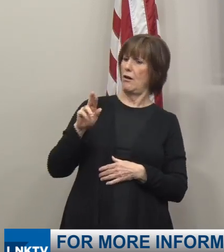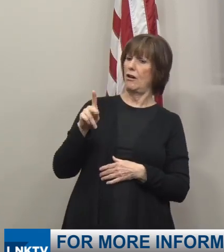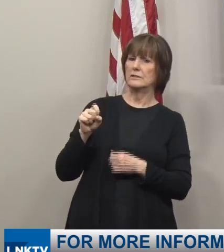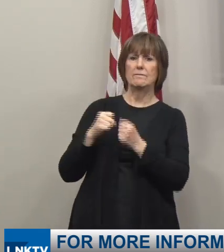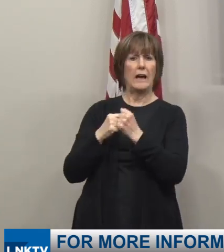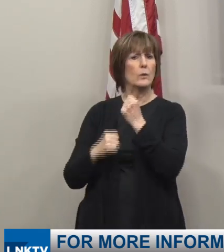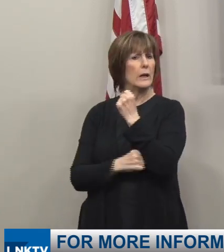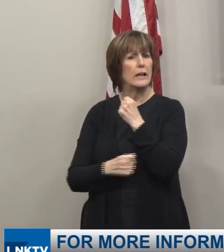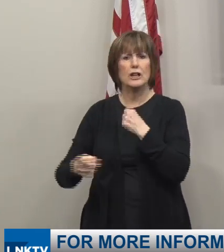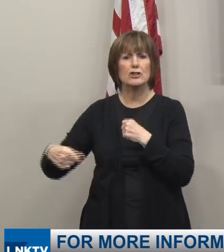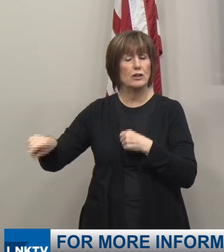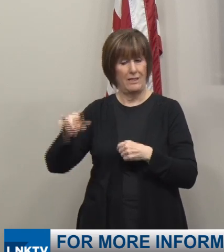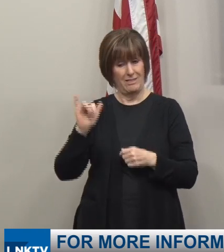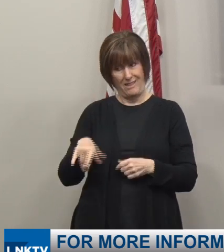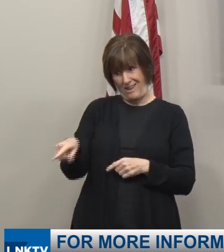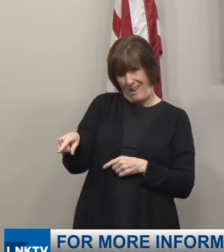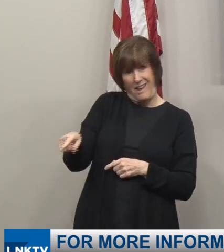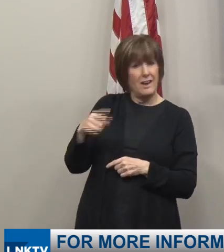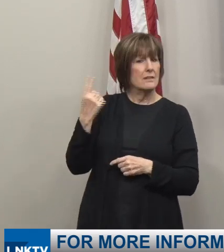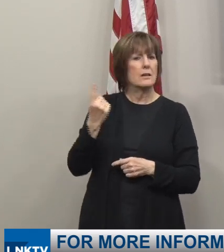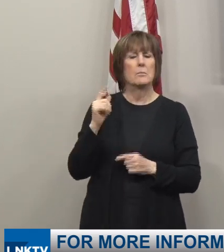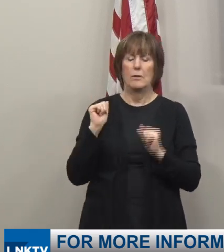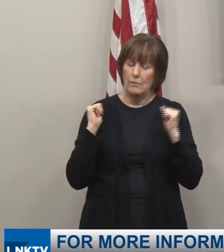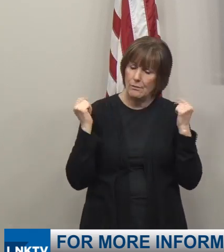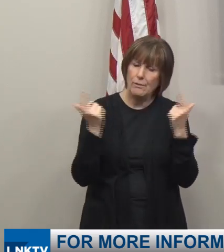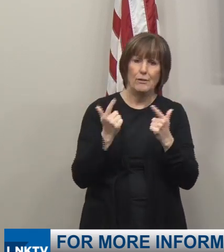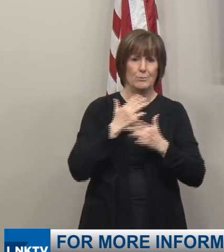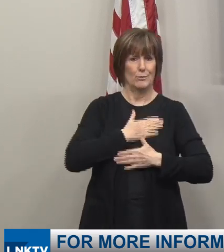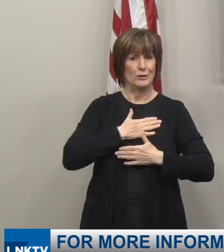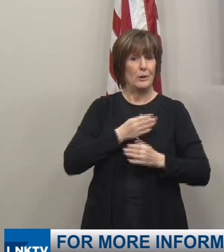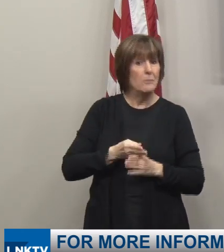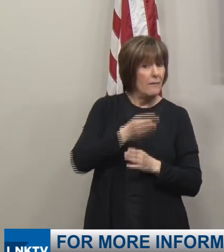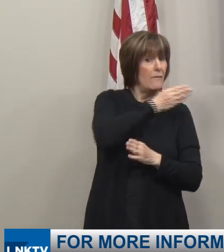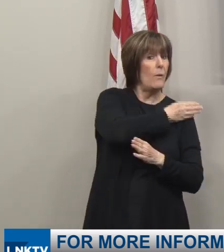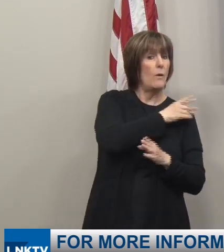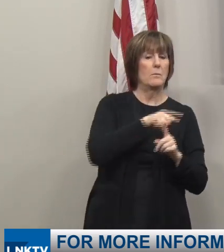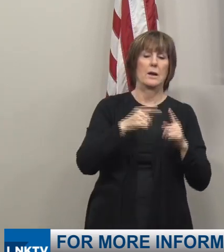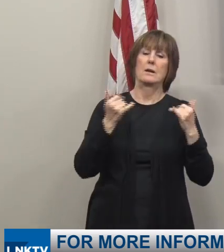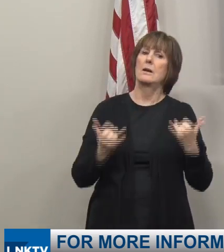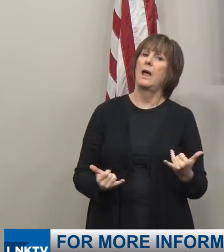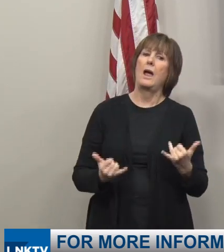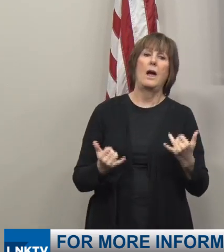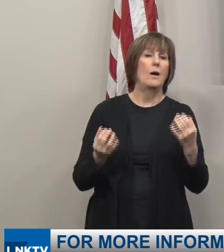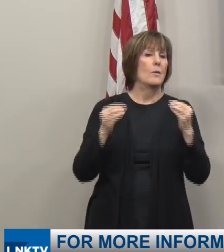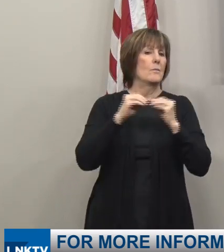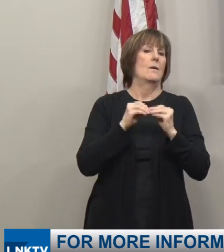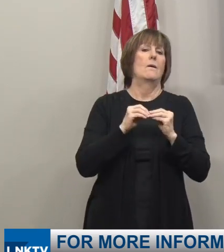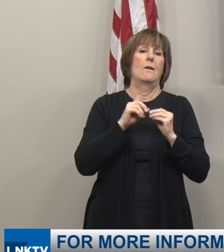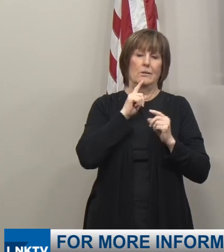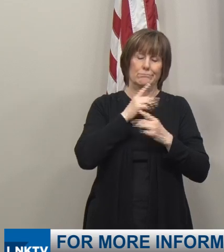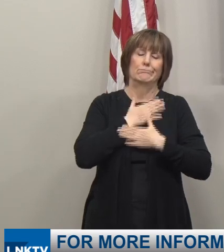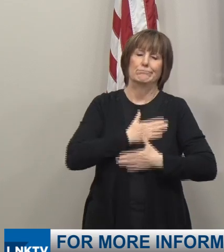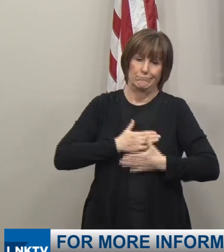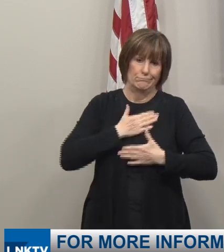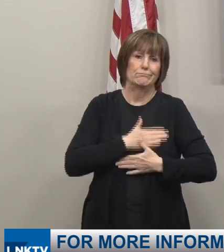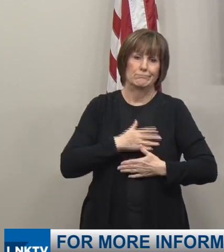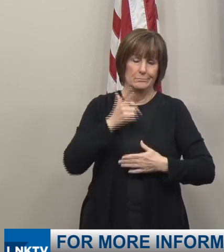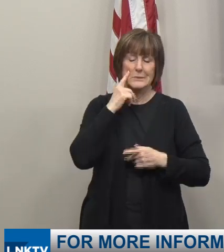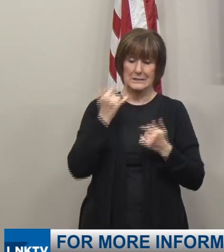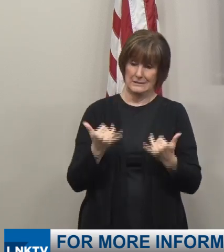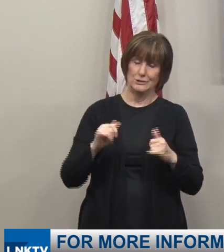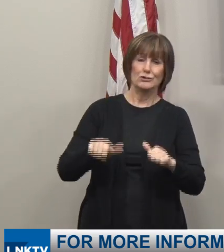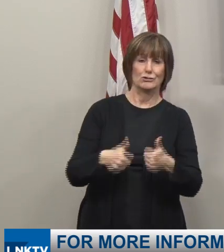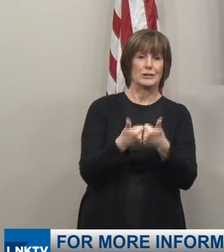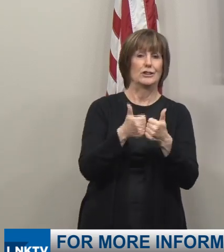Foundation. You know, that asset was something that we all appreciated before this, but even more now in this moment of extreme